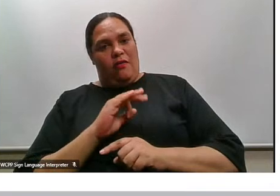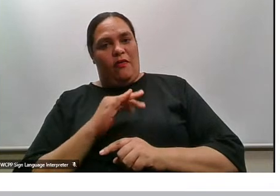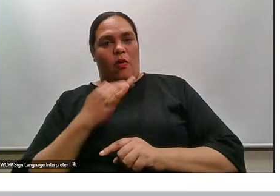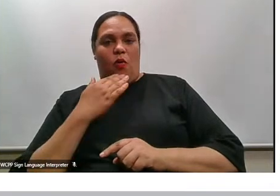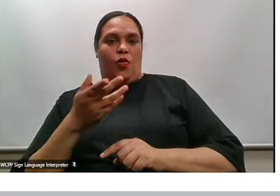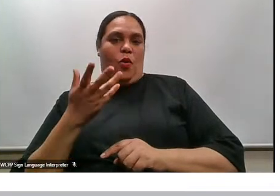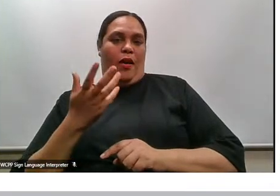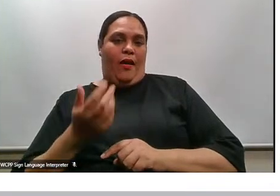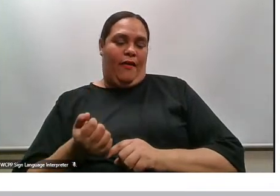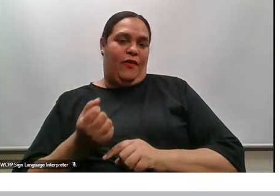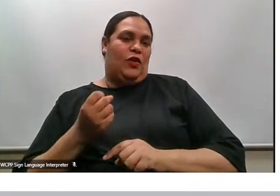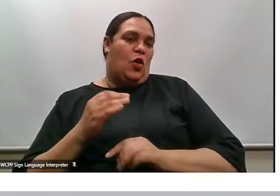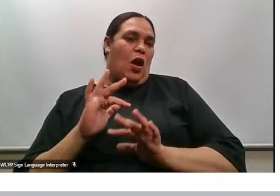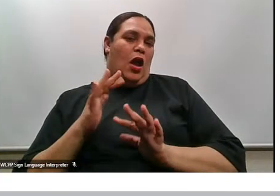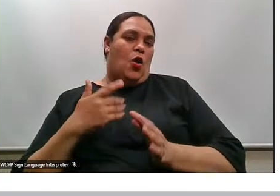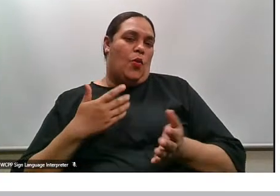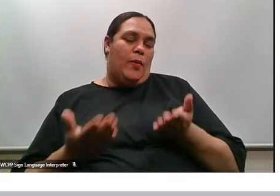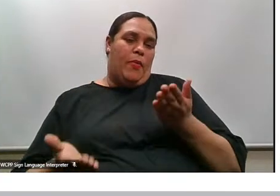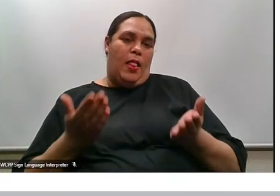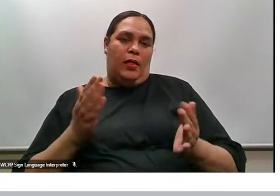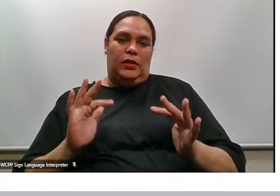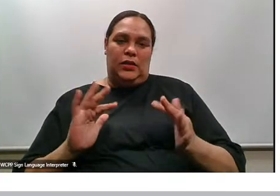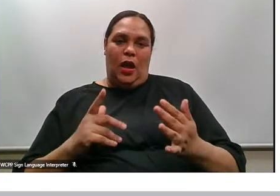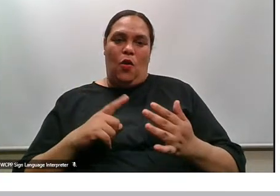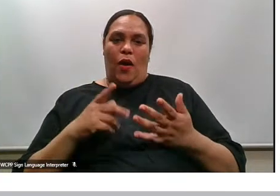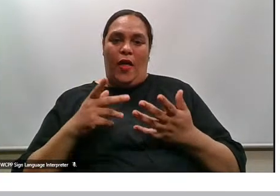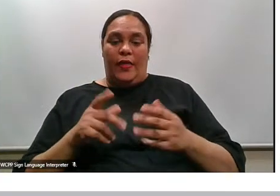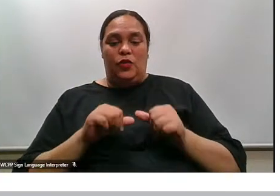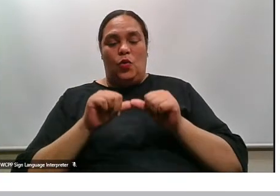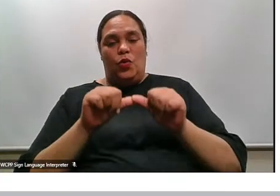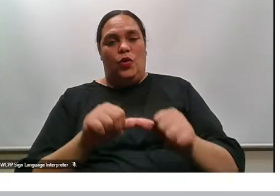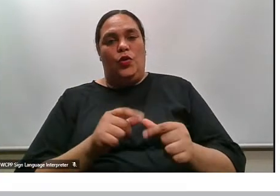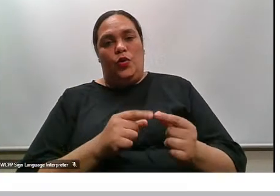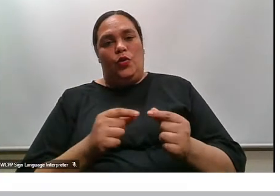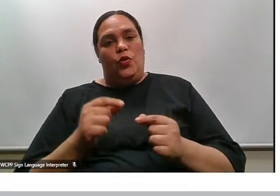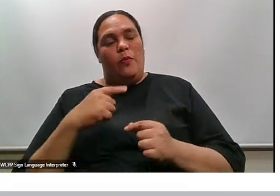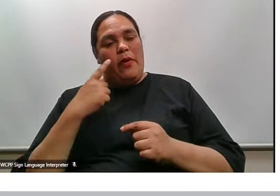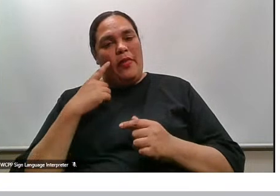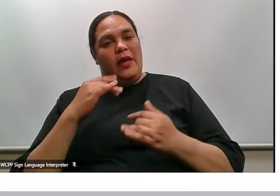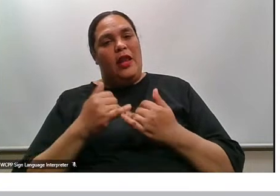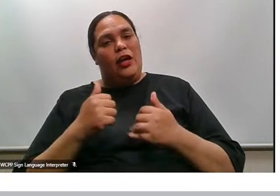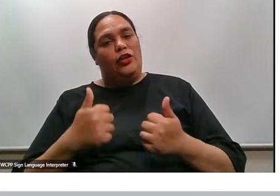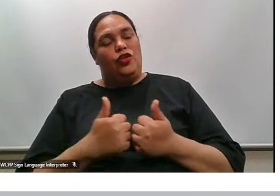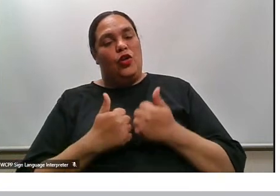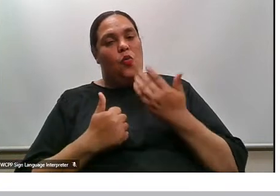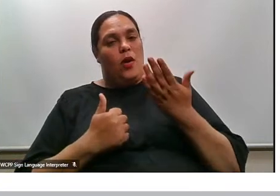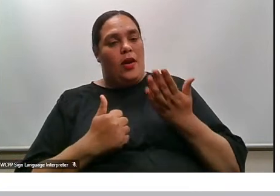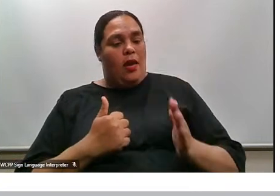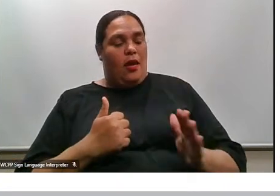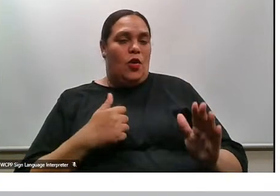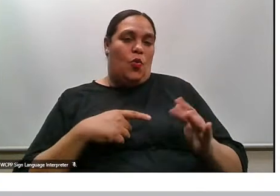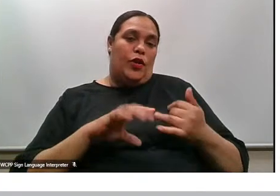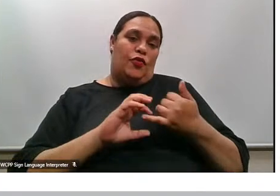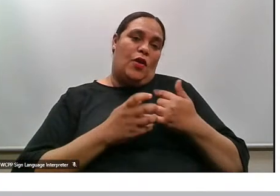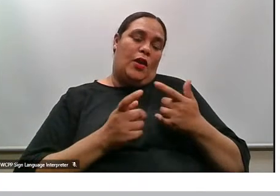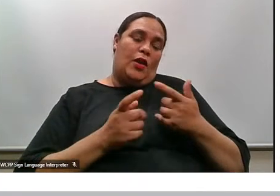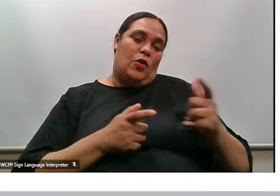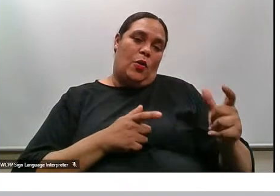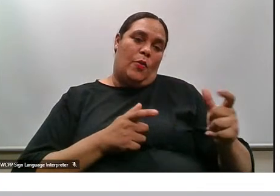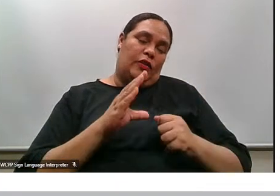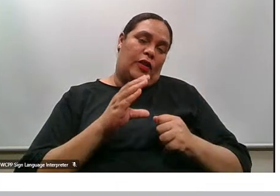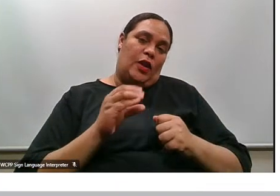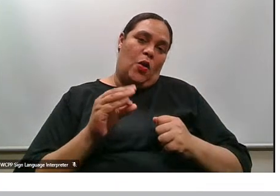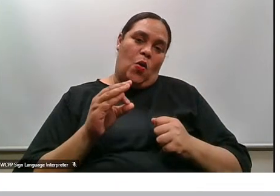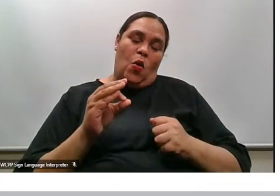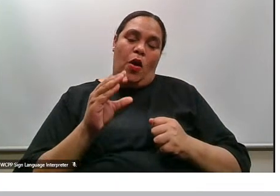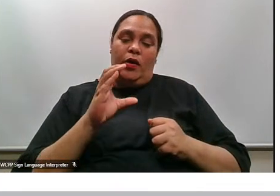have. So how are we balancing this? Because this continues to be, I think, a challenge. On one hand, we are trying to manage the COE